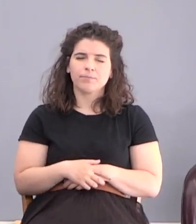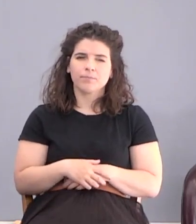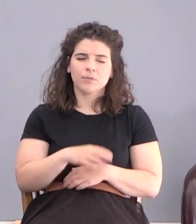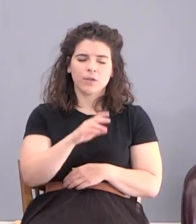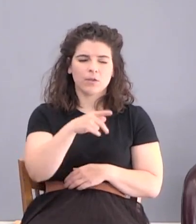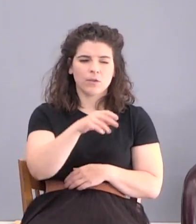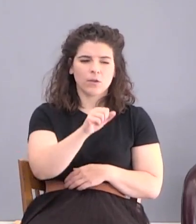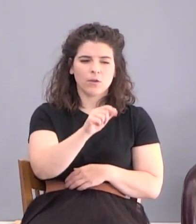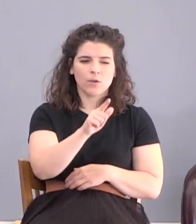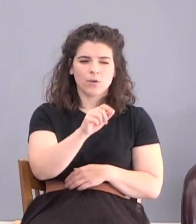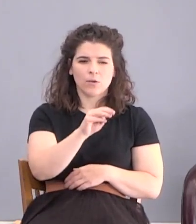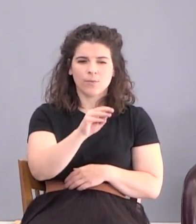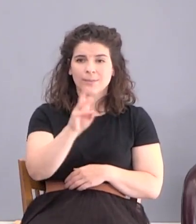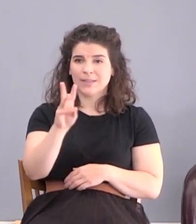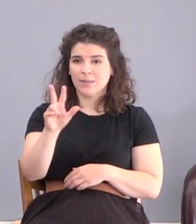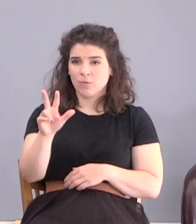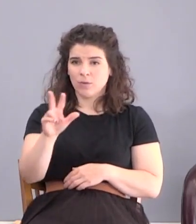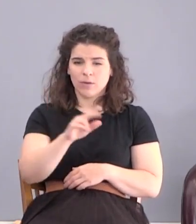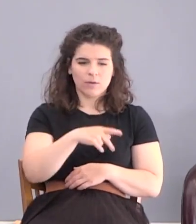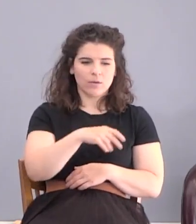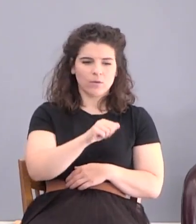Psalm 63 and Psalms